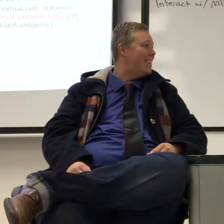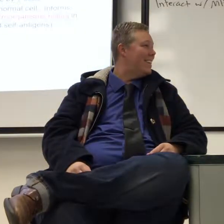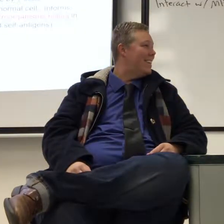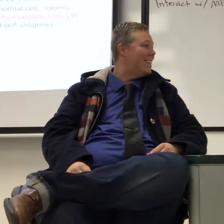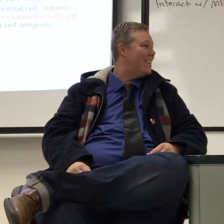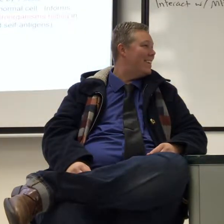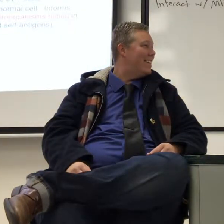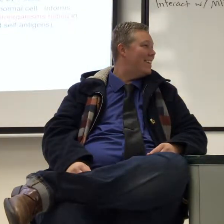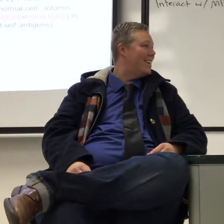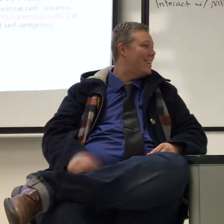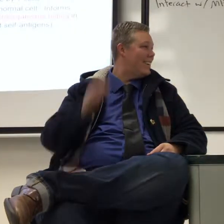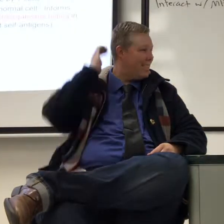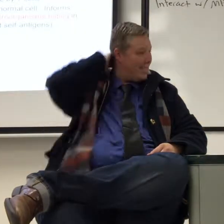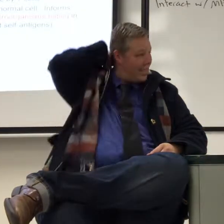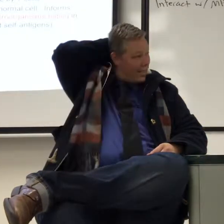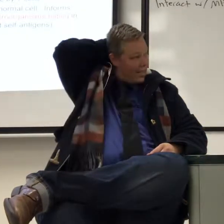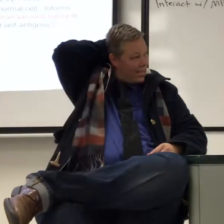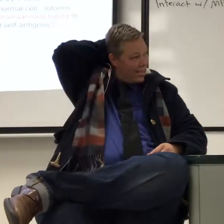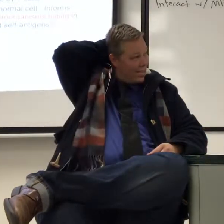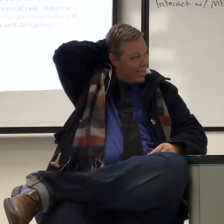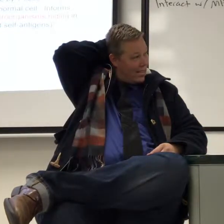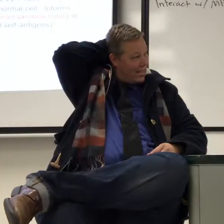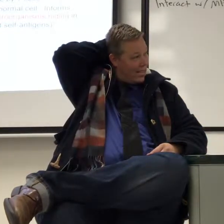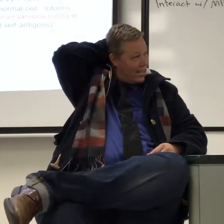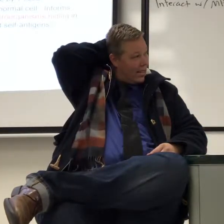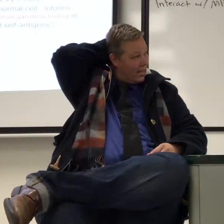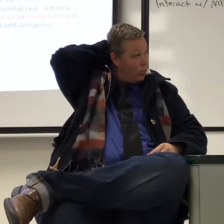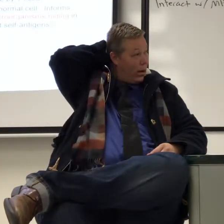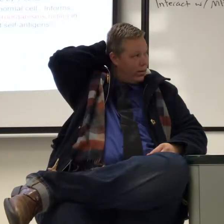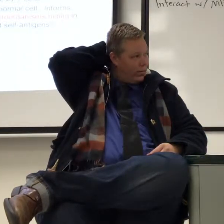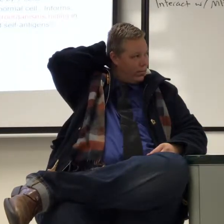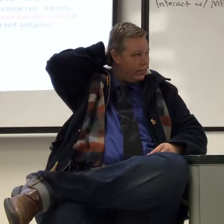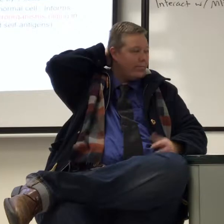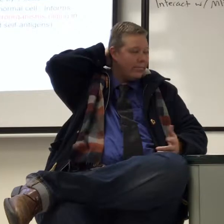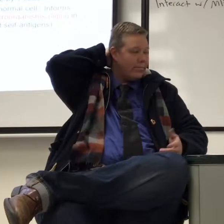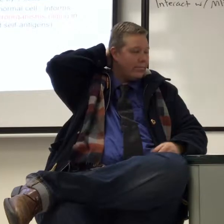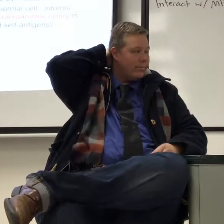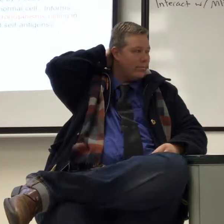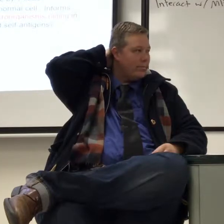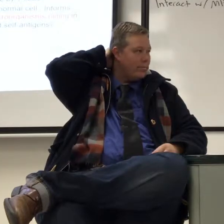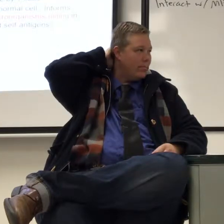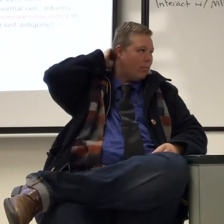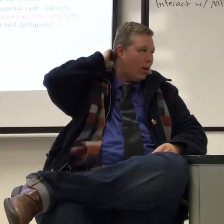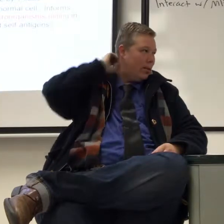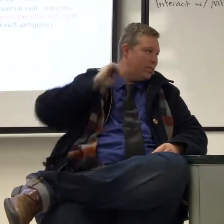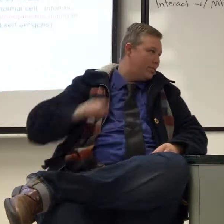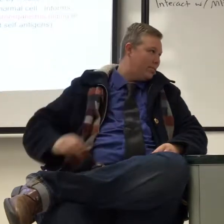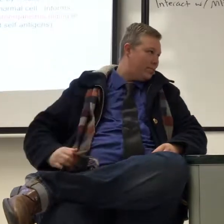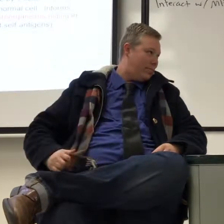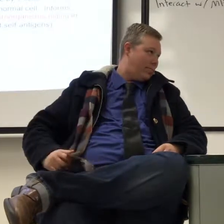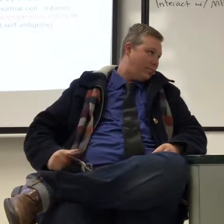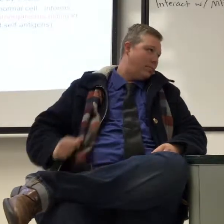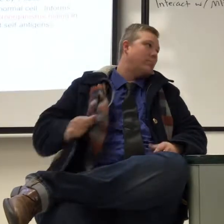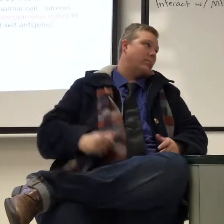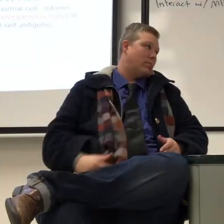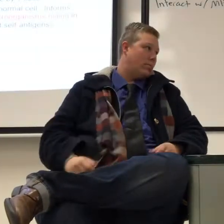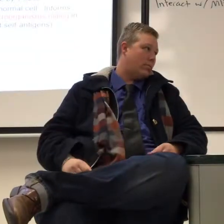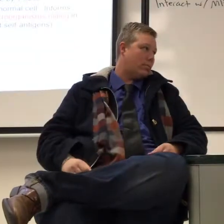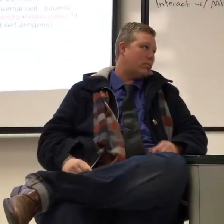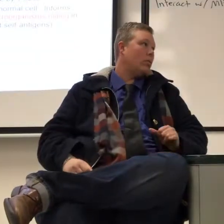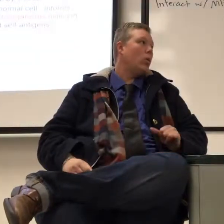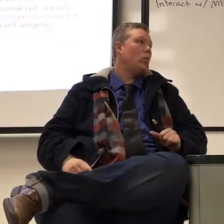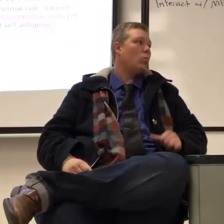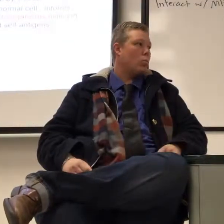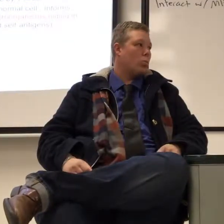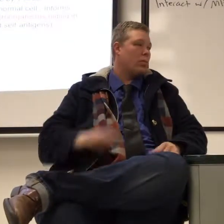without a nuke can't do it. They don't have the genes and proteins, obviously, because they spit out the nucleus. Okay, that covers most everything in the